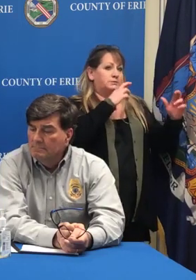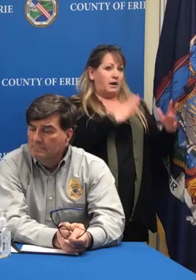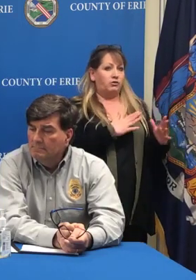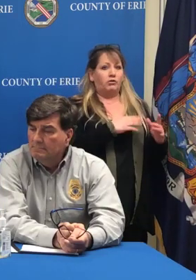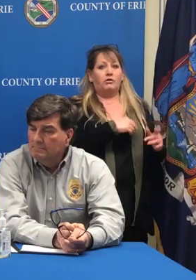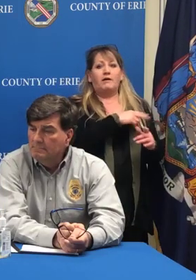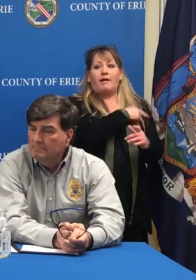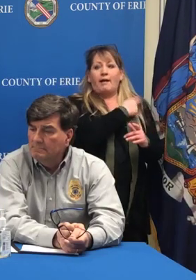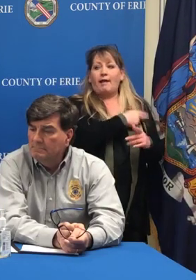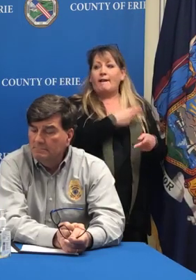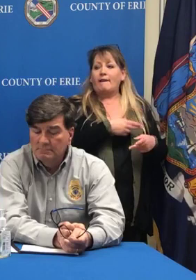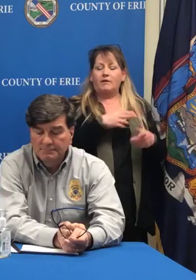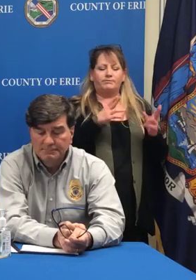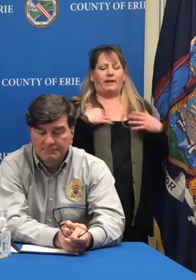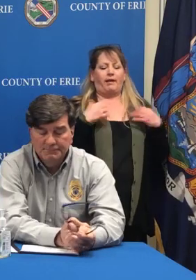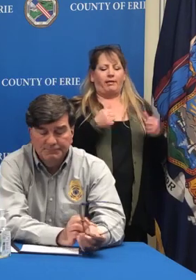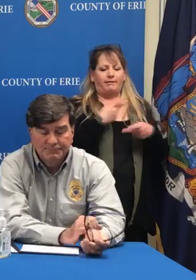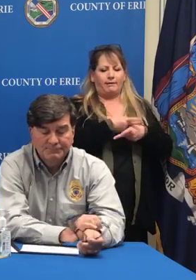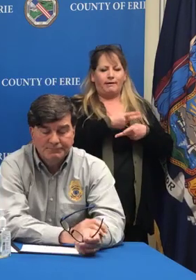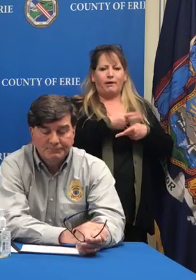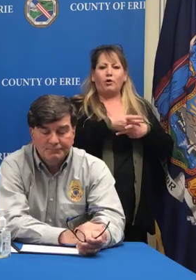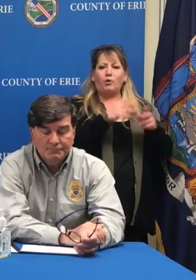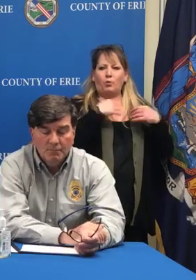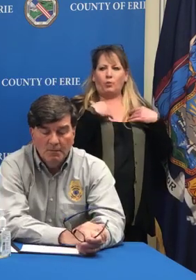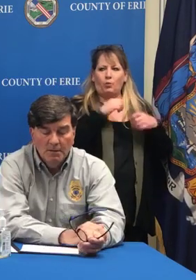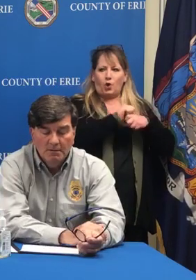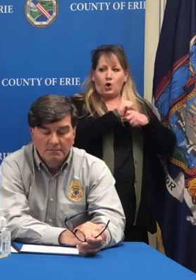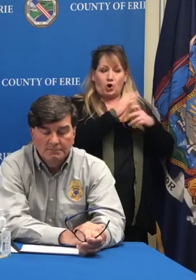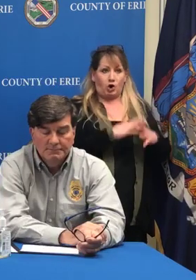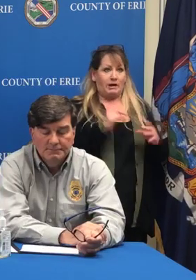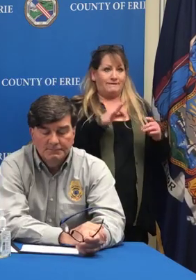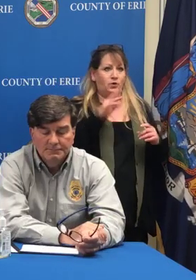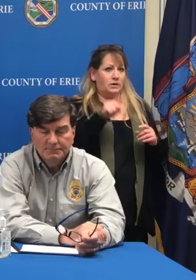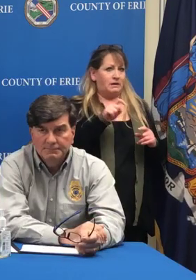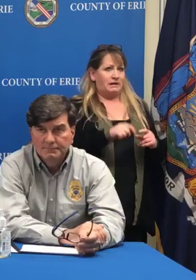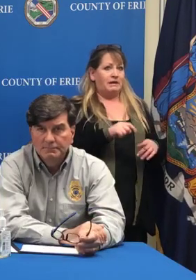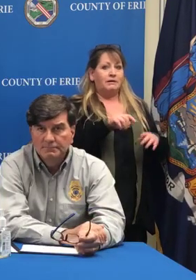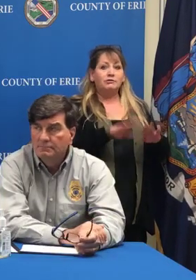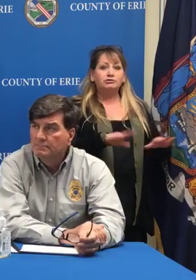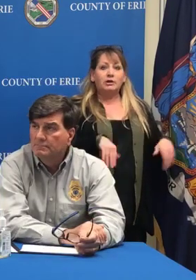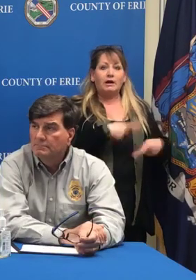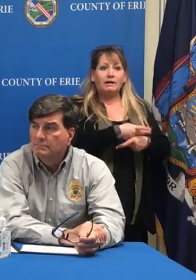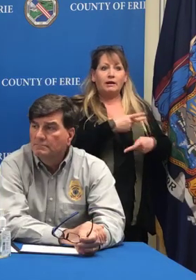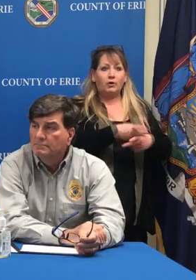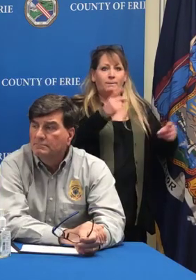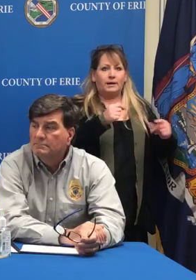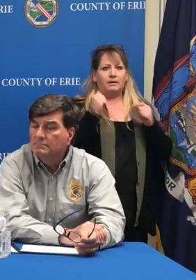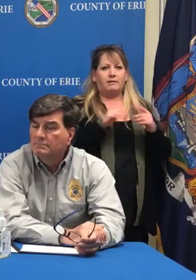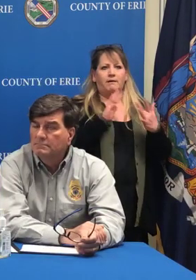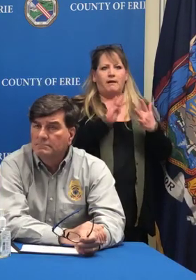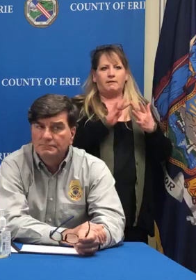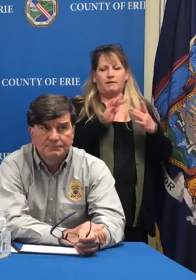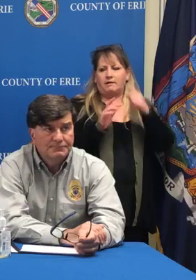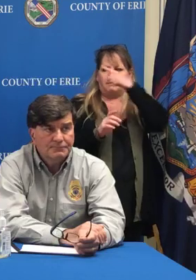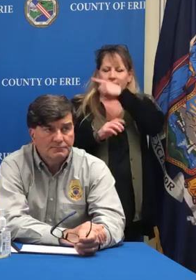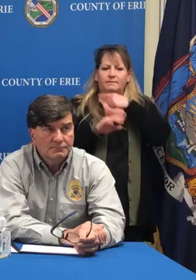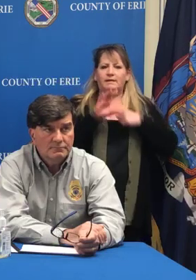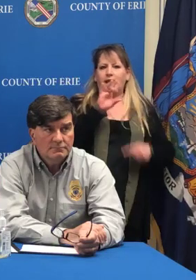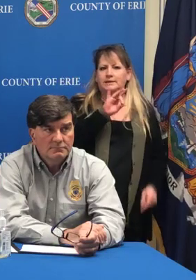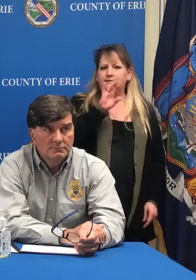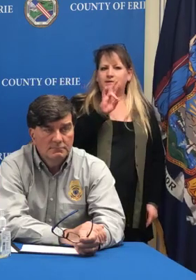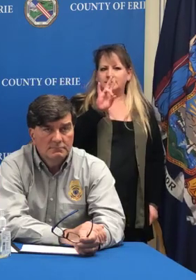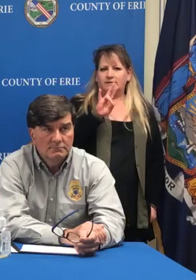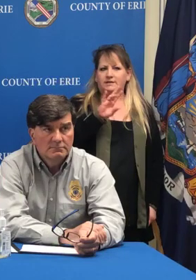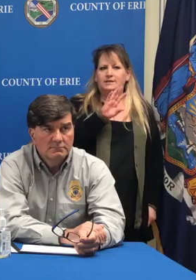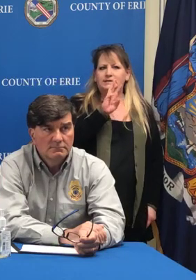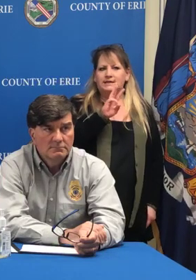municipal employee in need of immediate child care to contact the Child Care Resource Network at